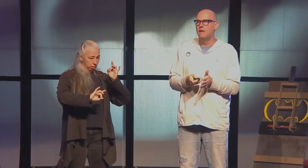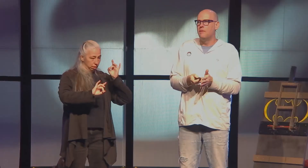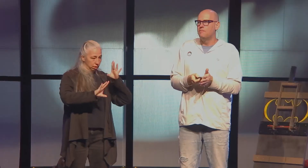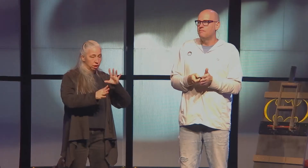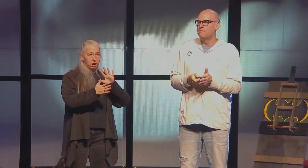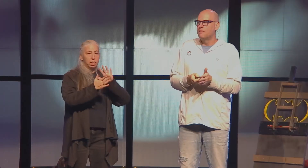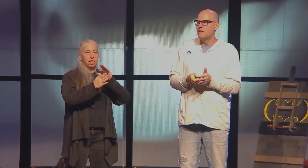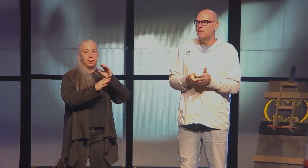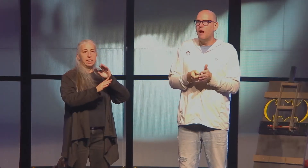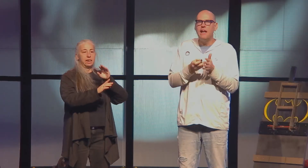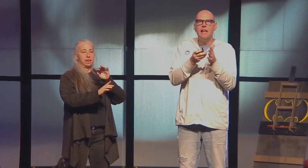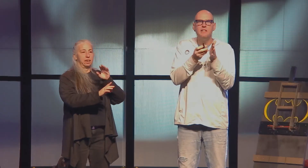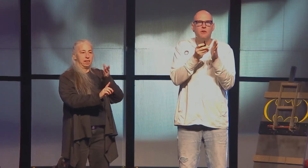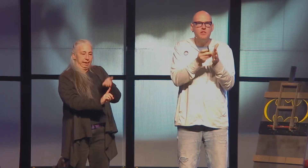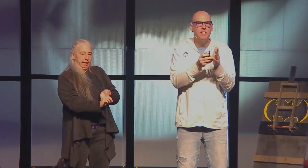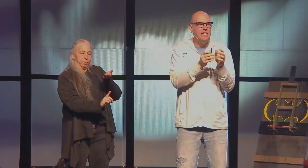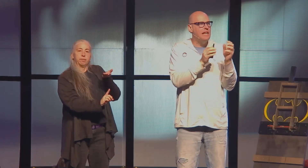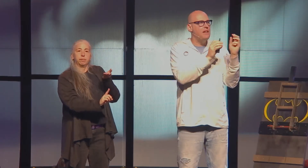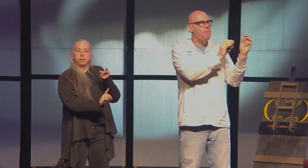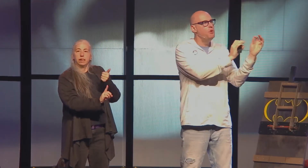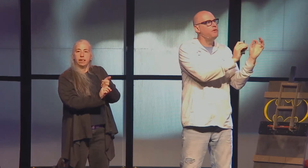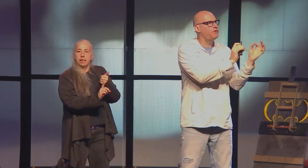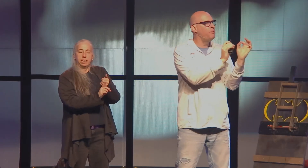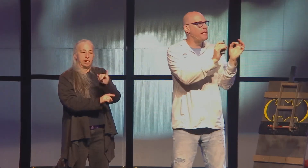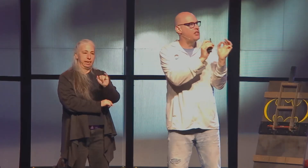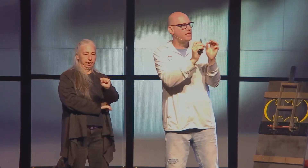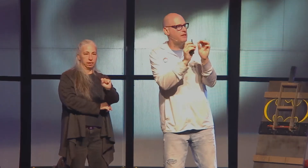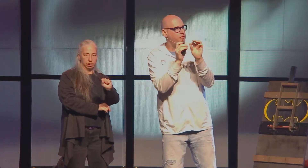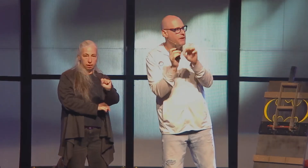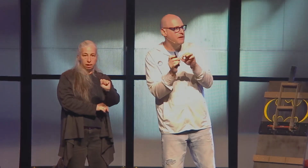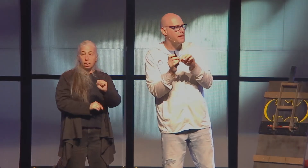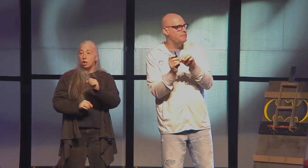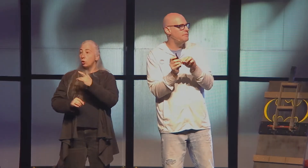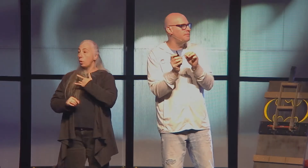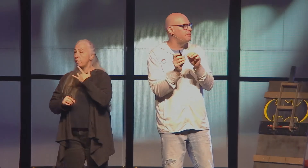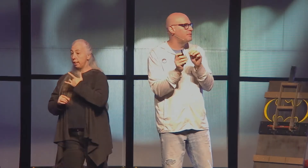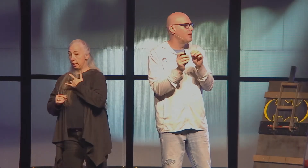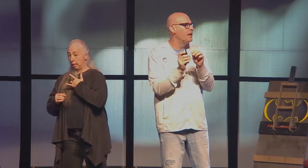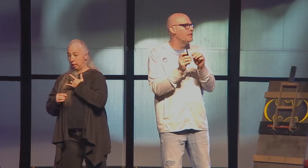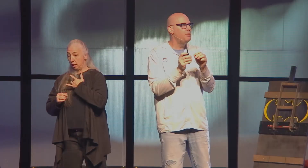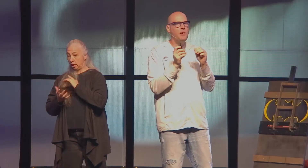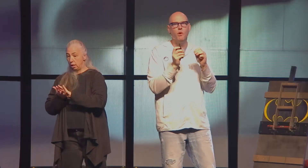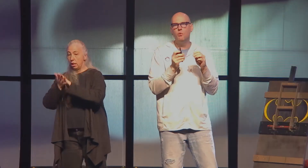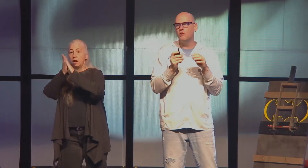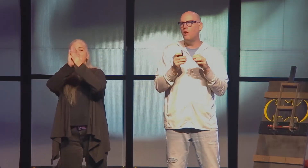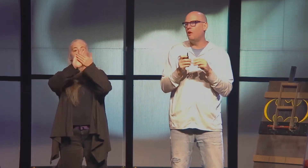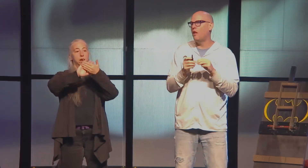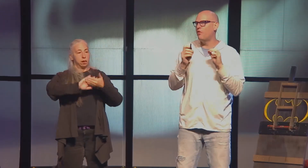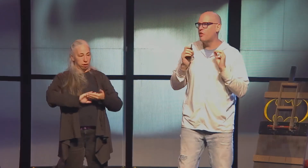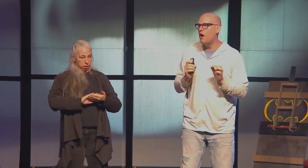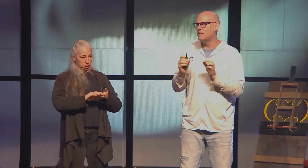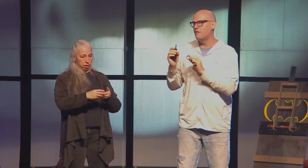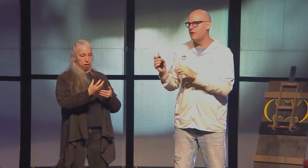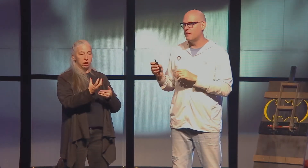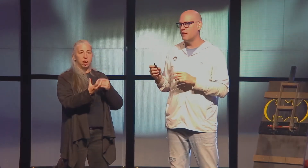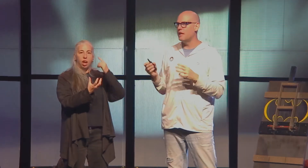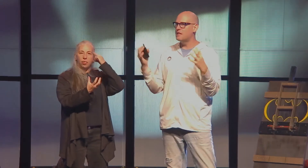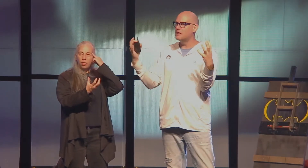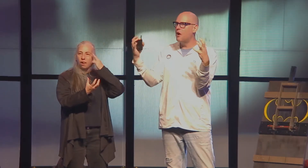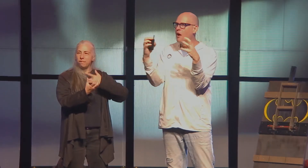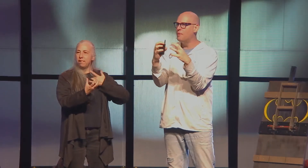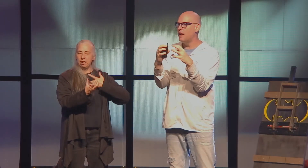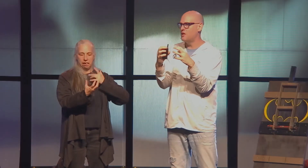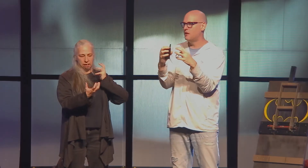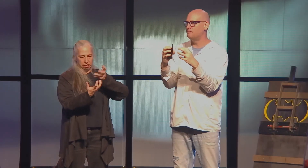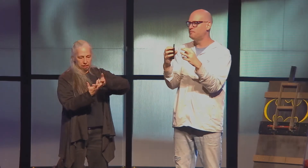is. Right? And so here's the thing. It moves from being just a feeling to being what we'll call a thought feeling, like